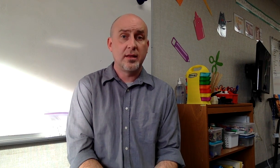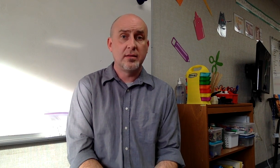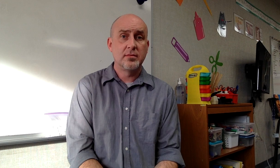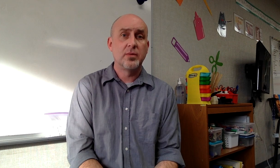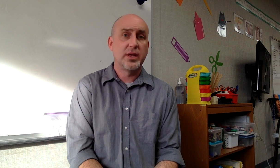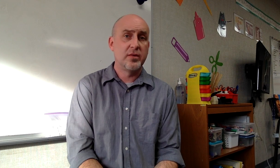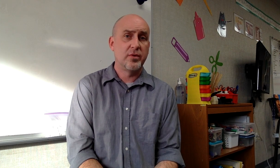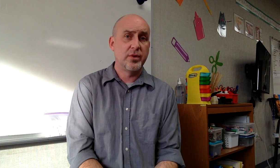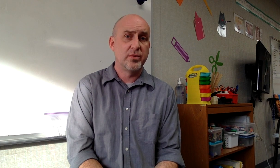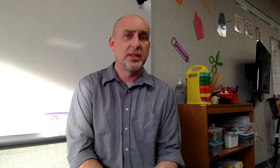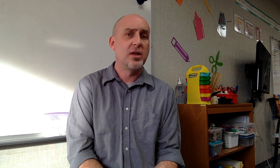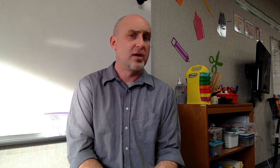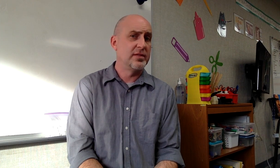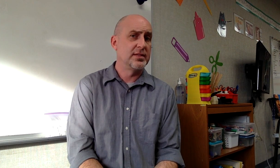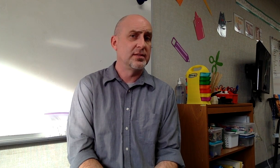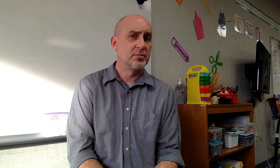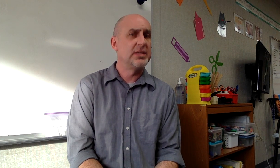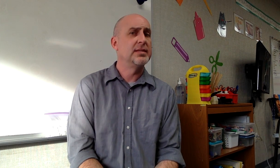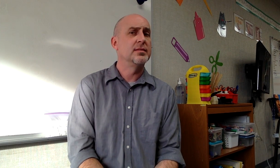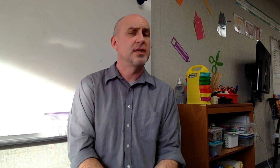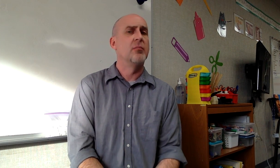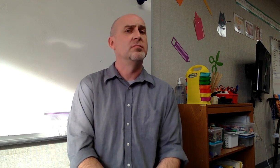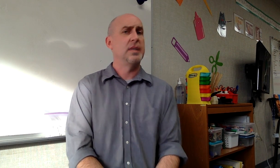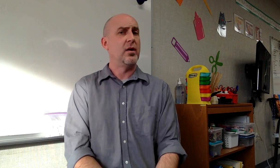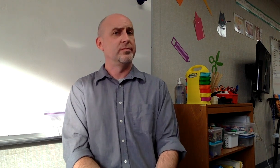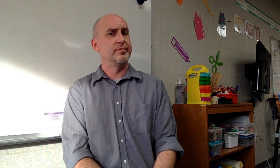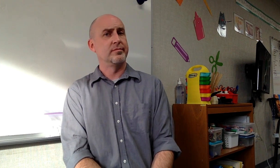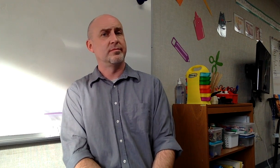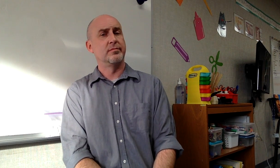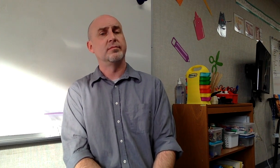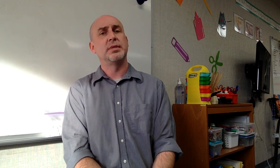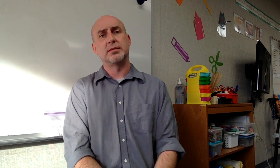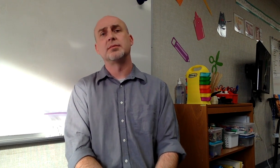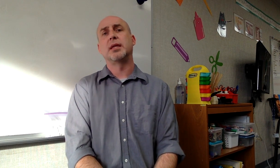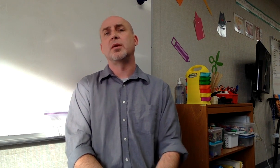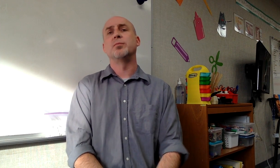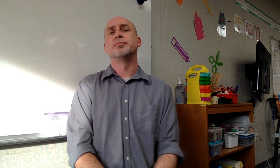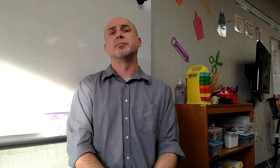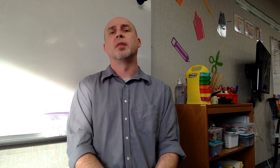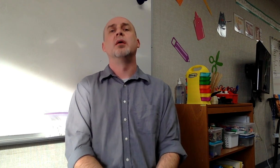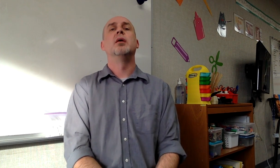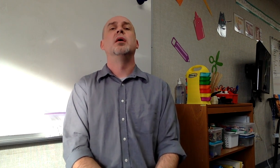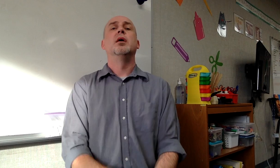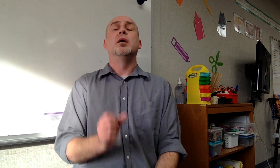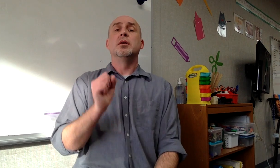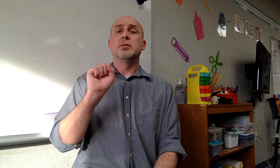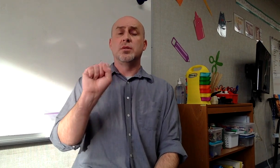they're waiting for you in the office. Please come now. Yes, thank you. So,